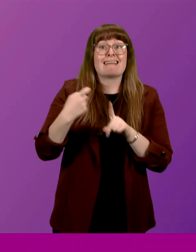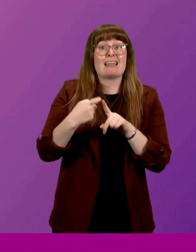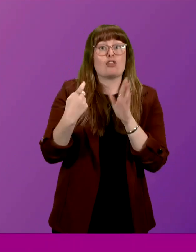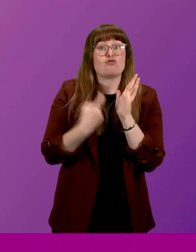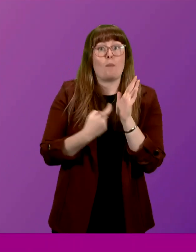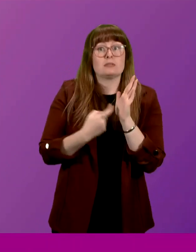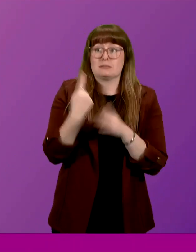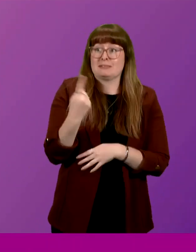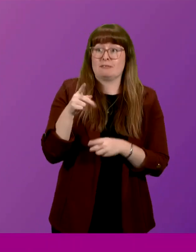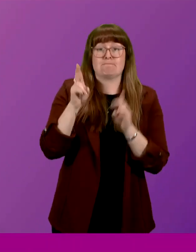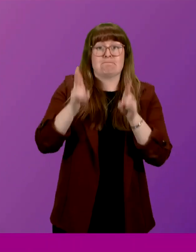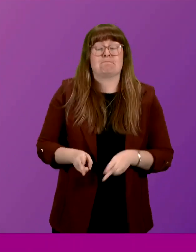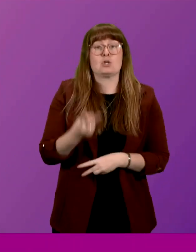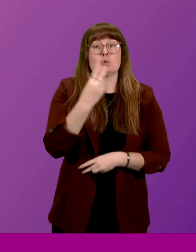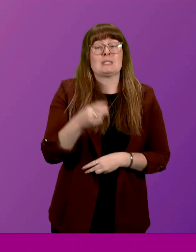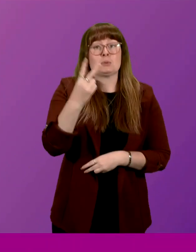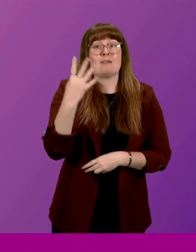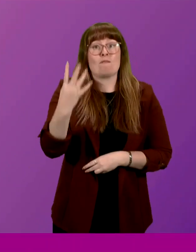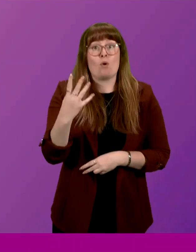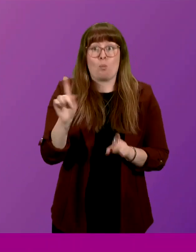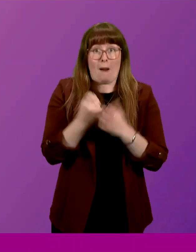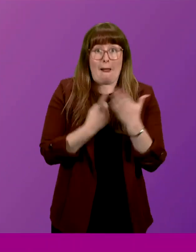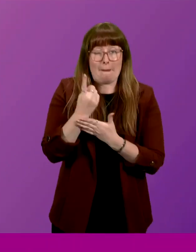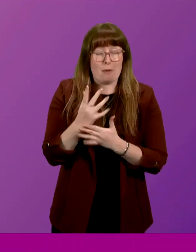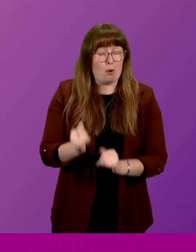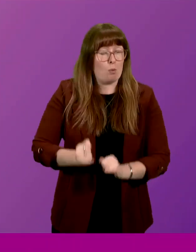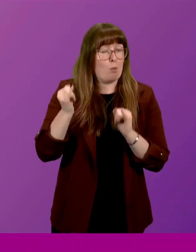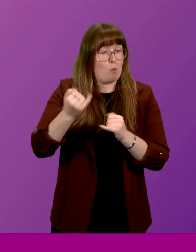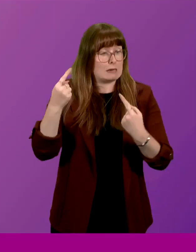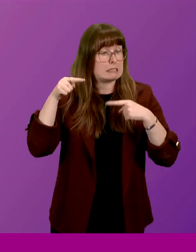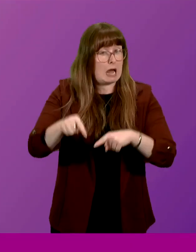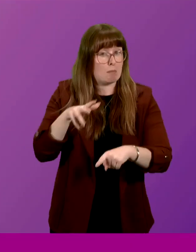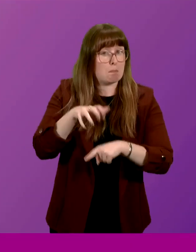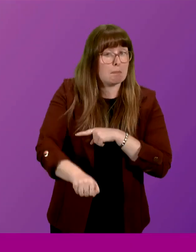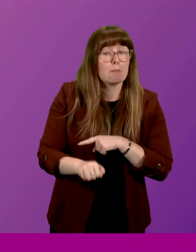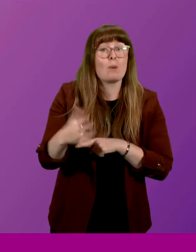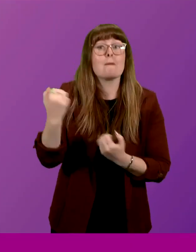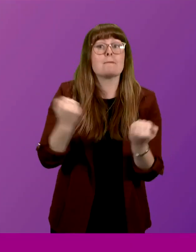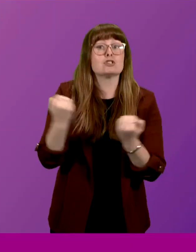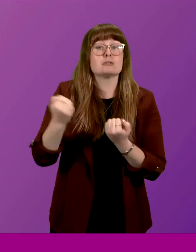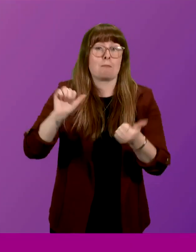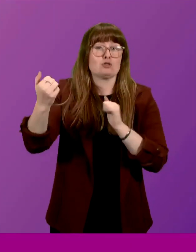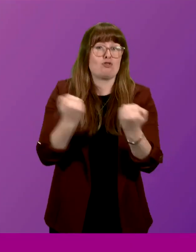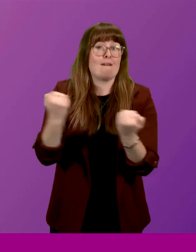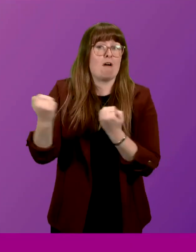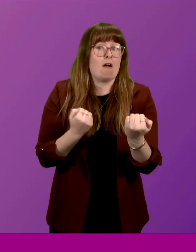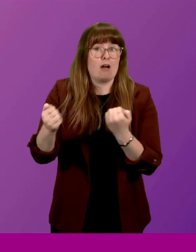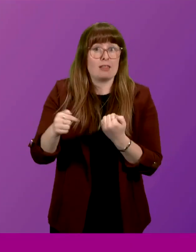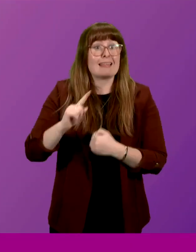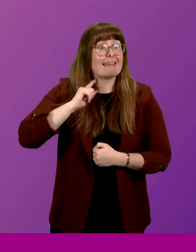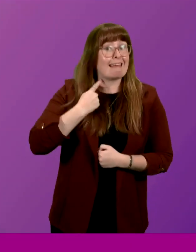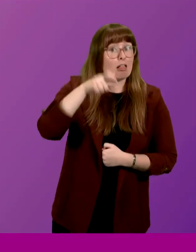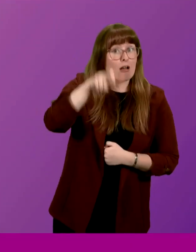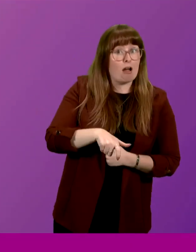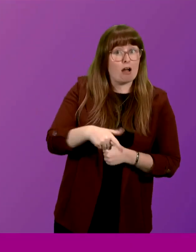died in February 2024 after being brutally attacked while working as a bus driver in Elgin. His killer only received